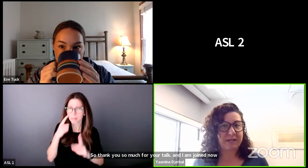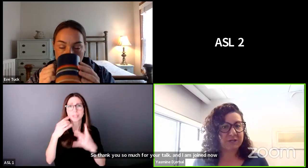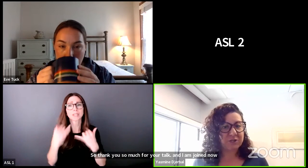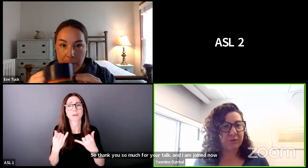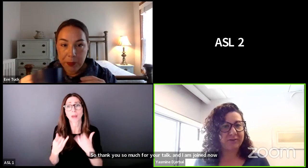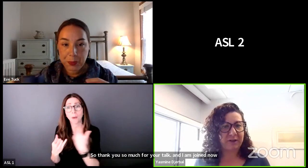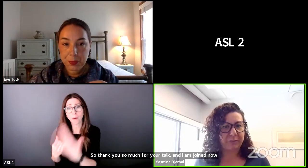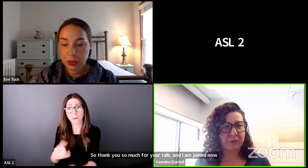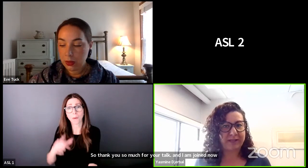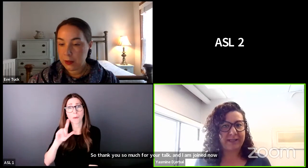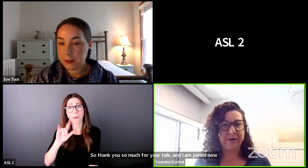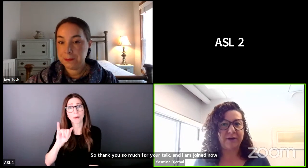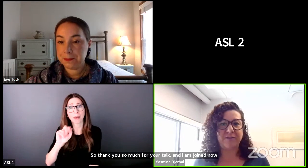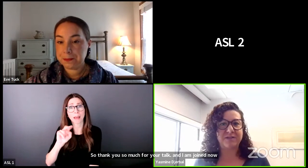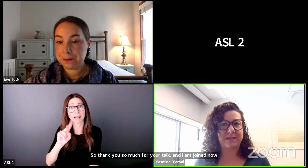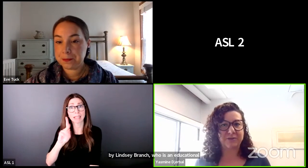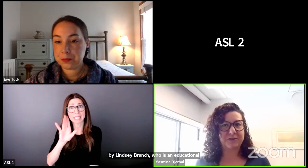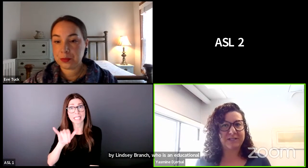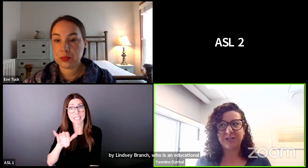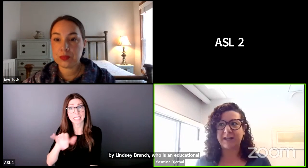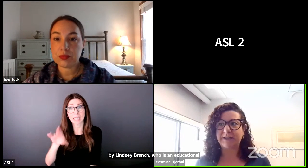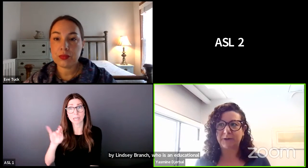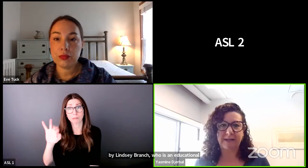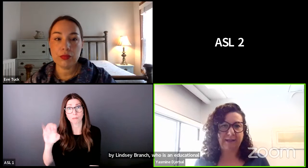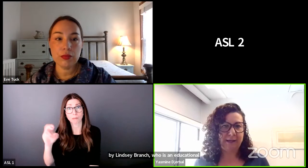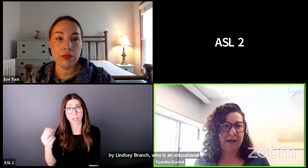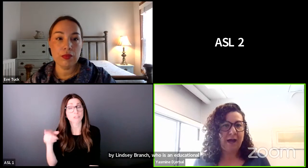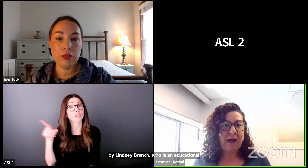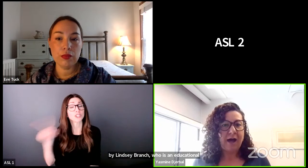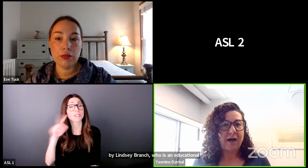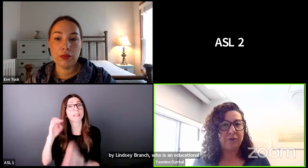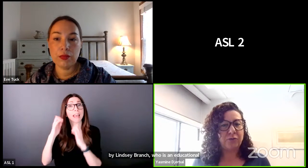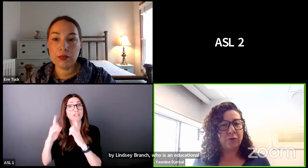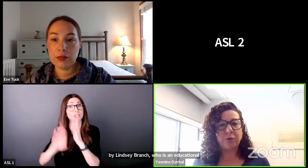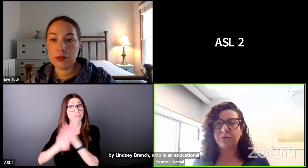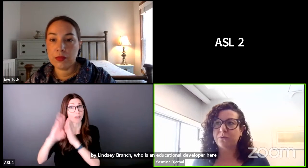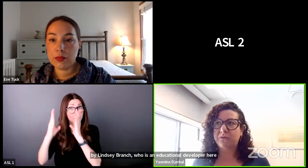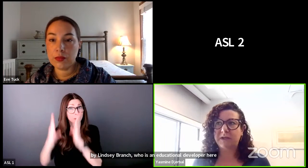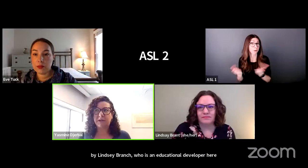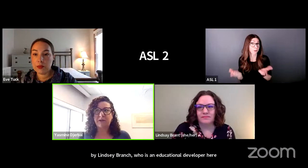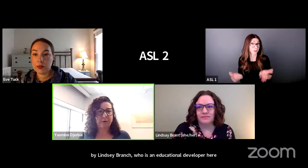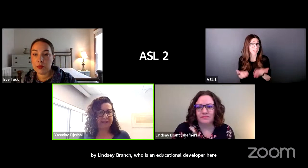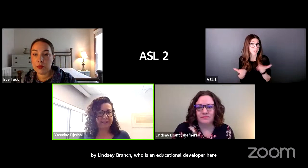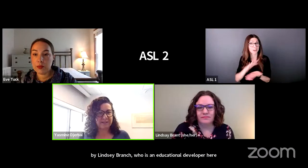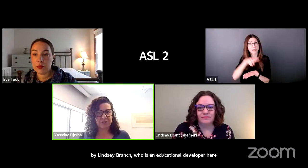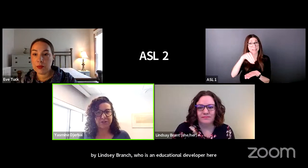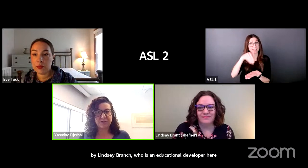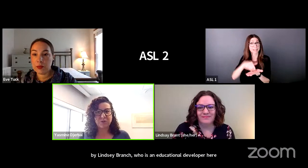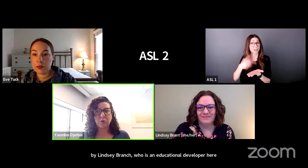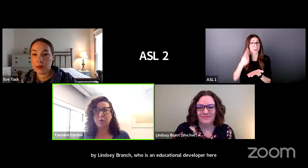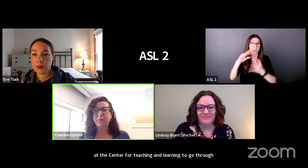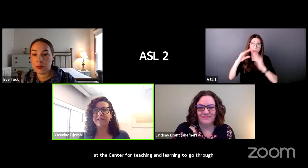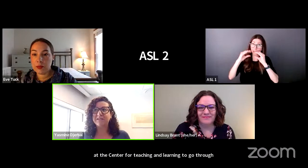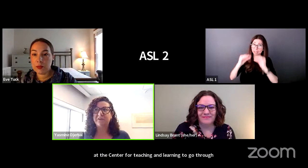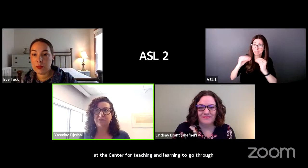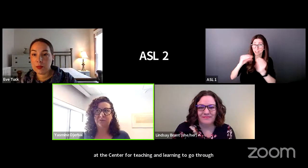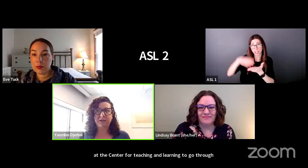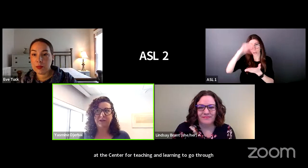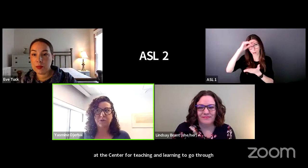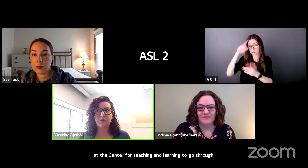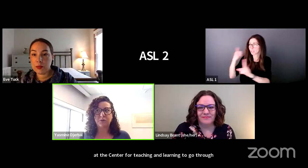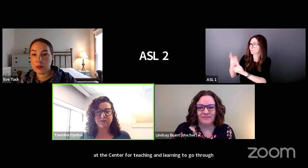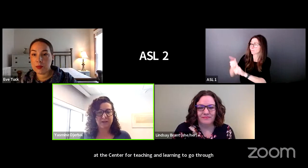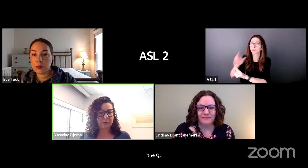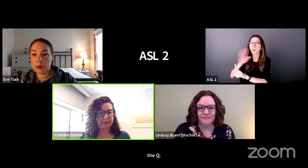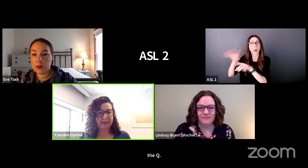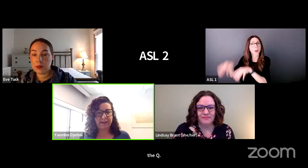an educational developer here at the Center for Teaching and Learning, to go through the Q&A session. So please feel free